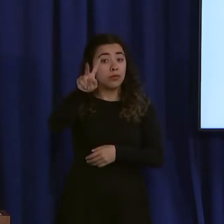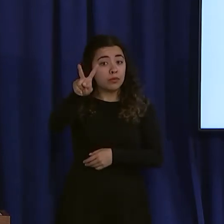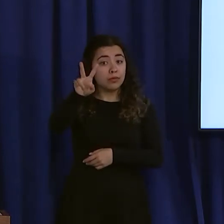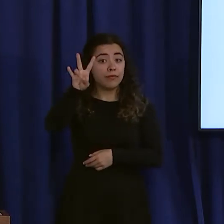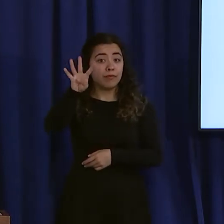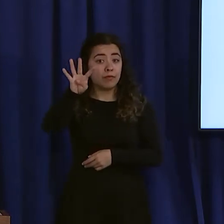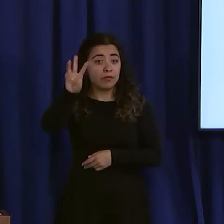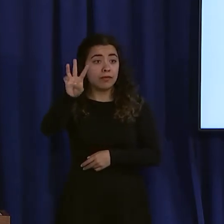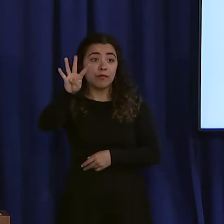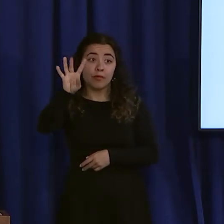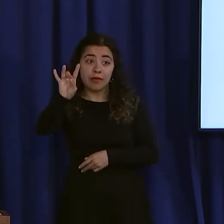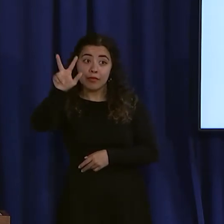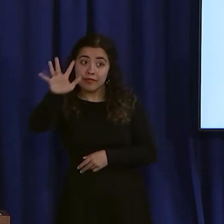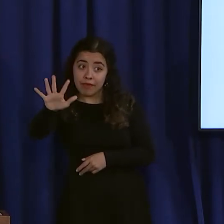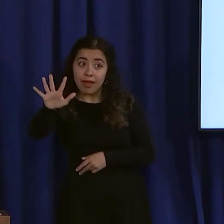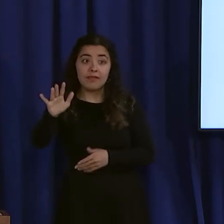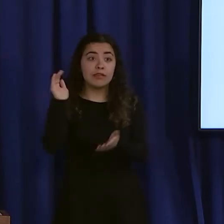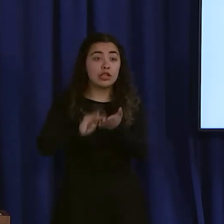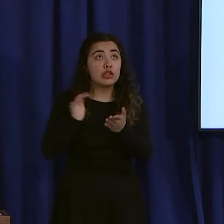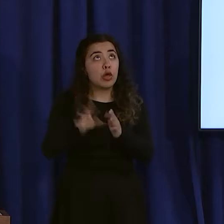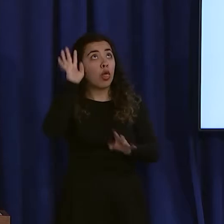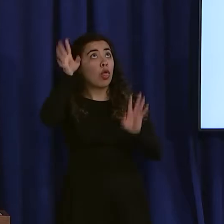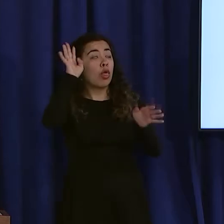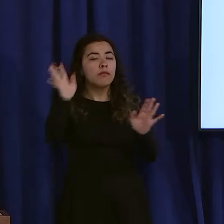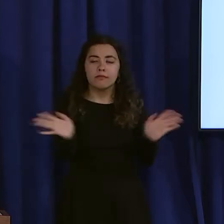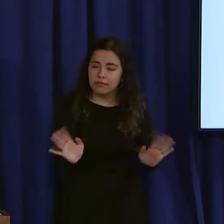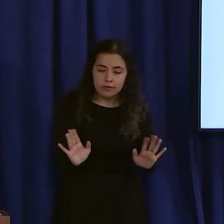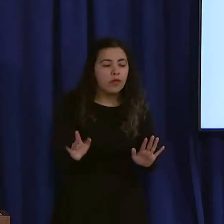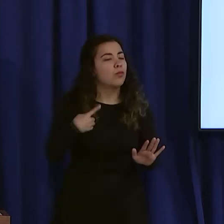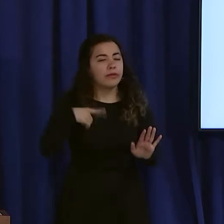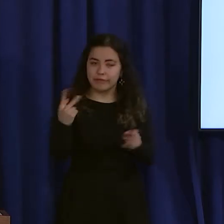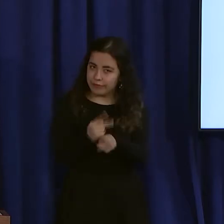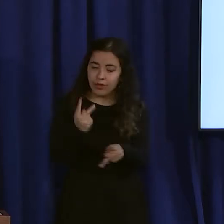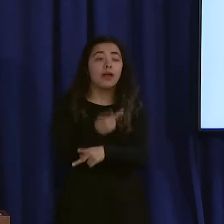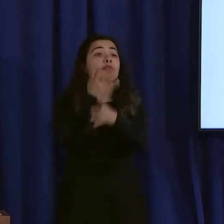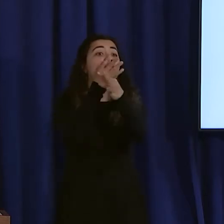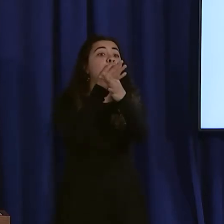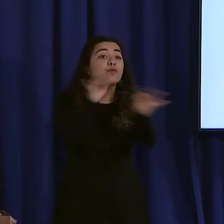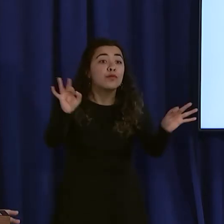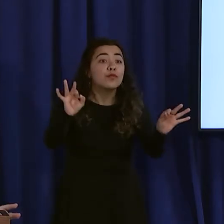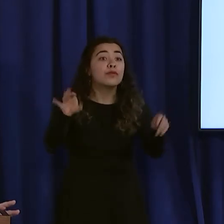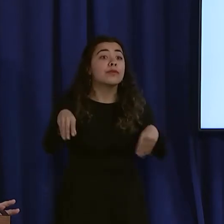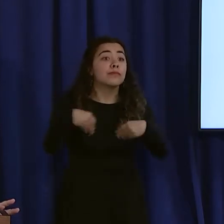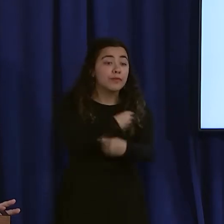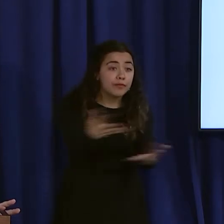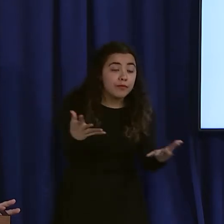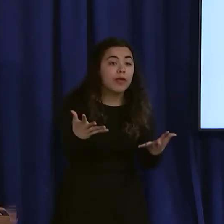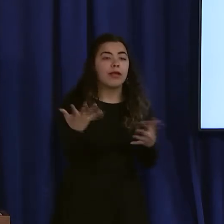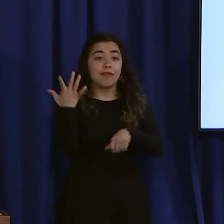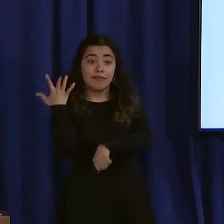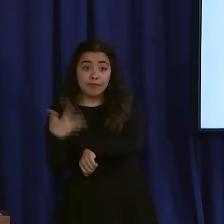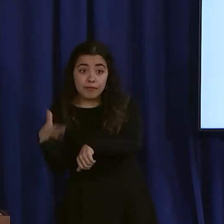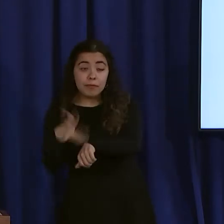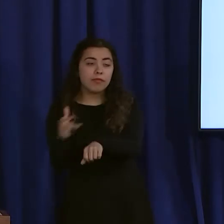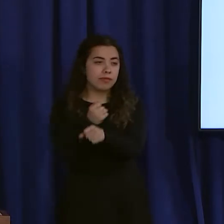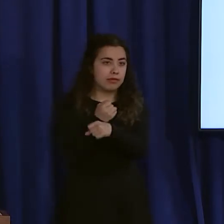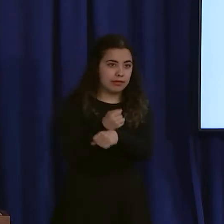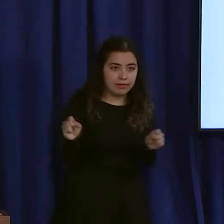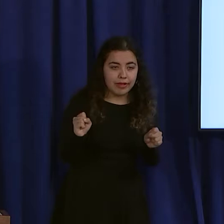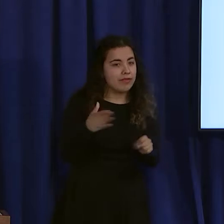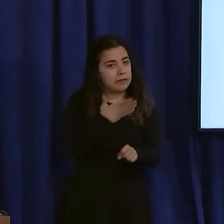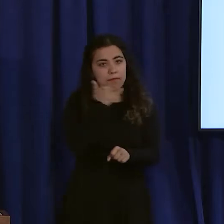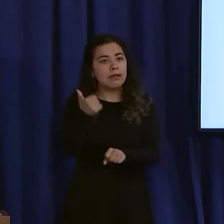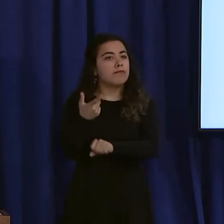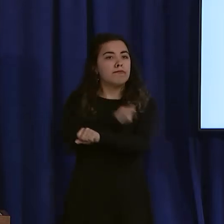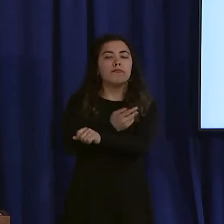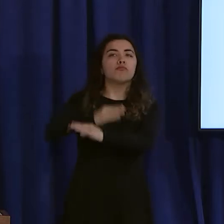312-746-4835. No excuses, we will figure out how to get a vaccine for you. Free, available, safe, and absolutely the way to best protect